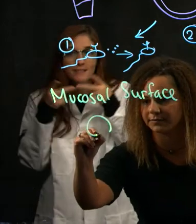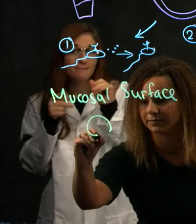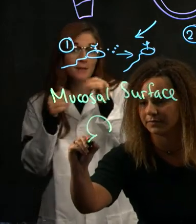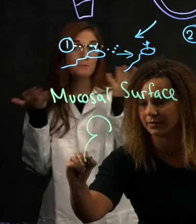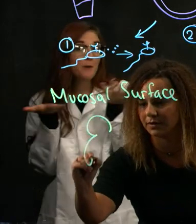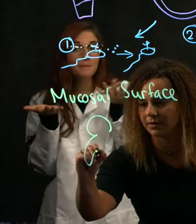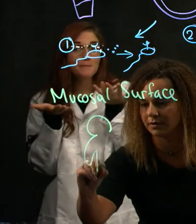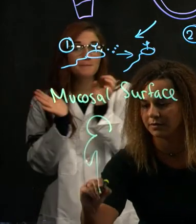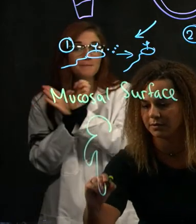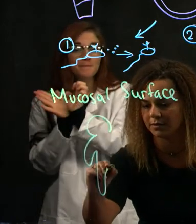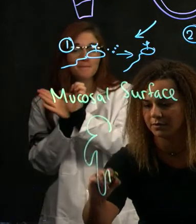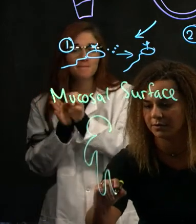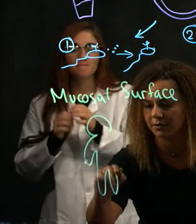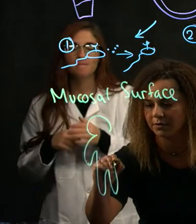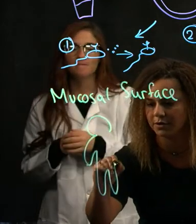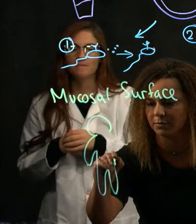as